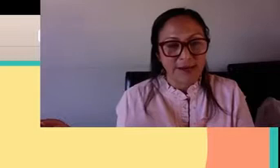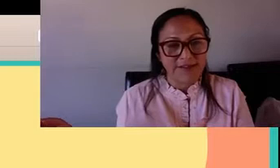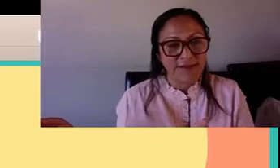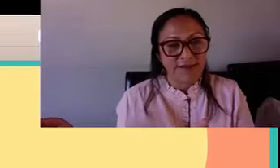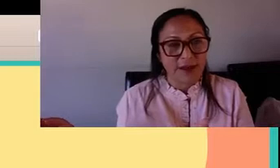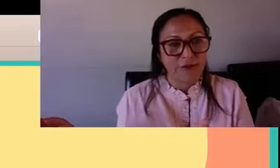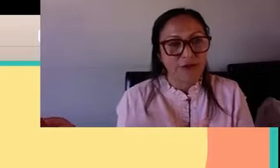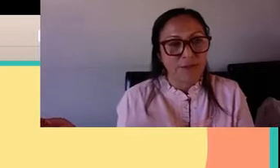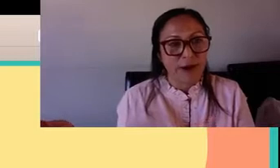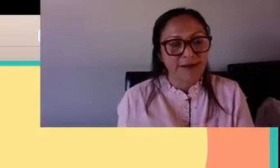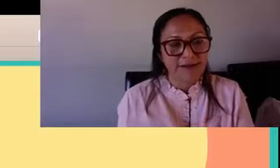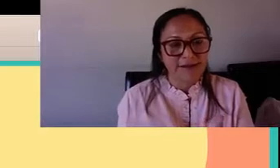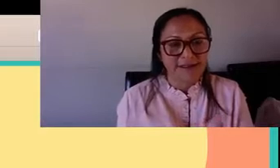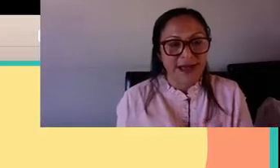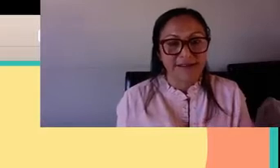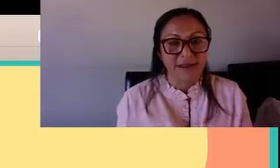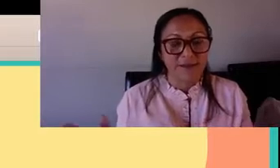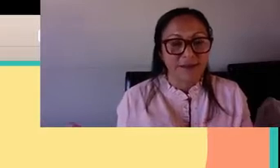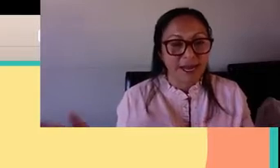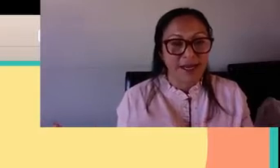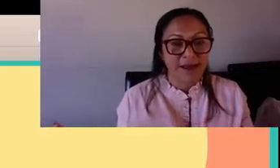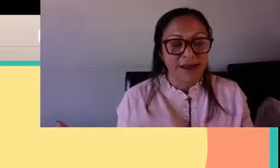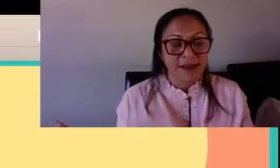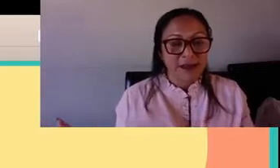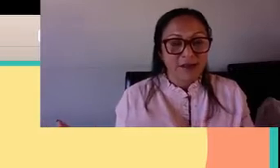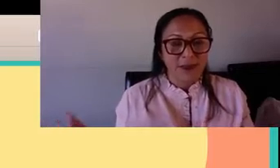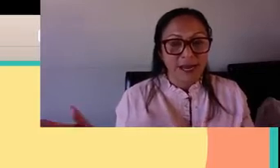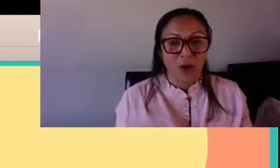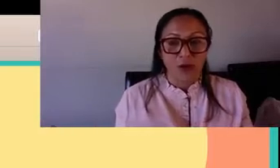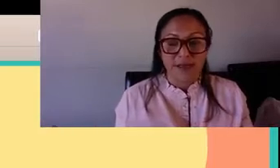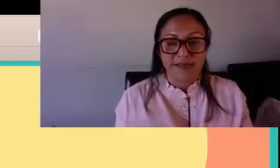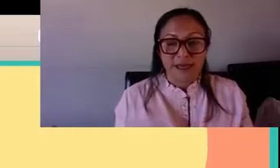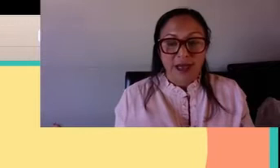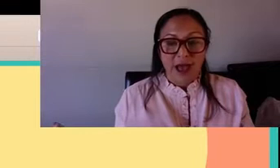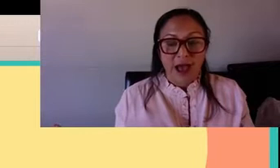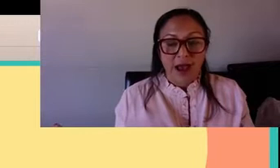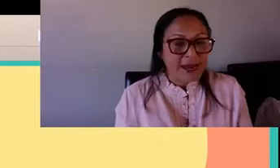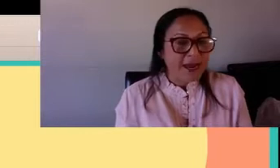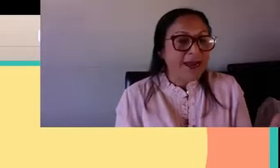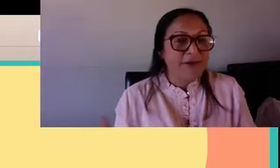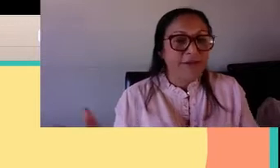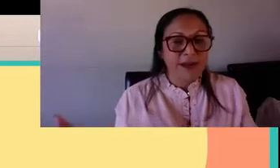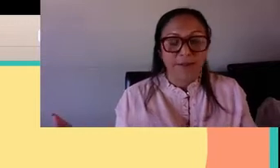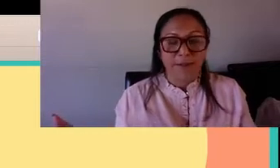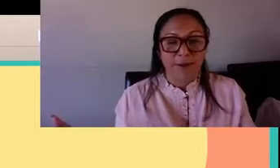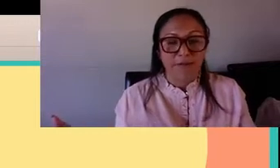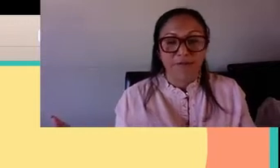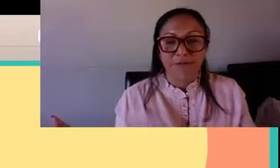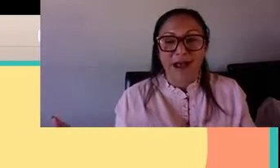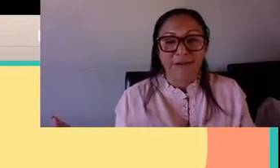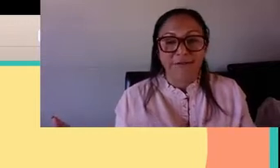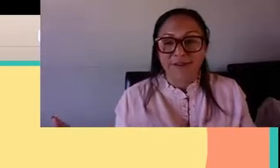going to leave some time for some practice because that's going to be the main goal is how, can everybody